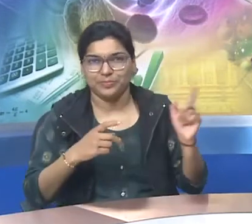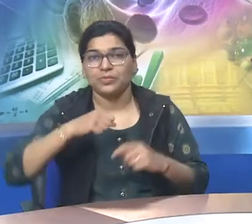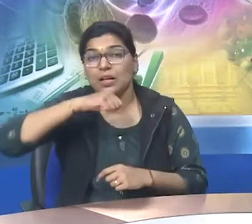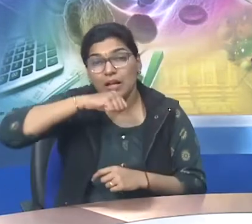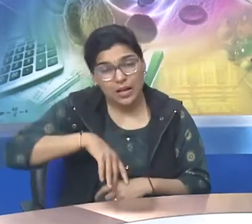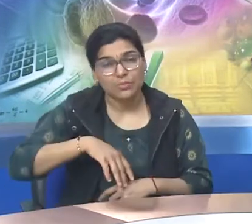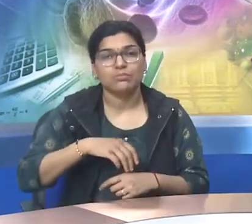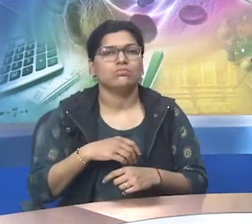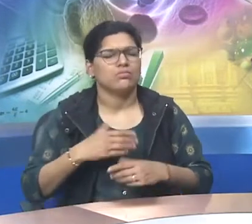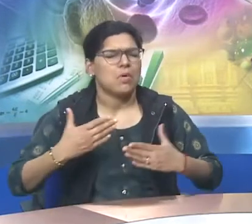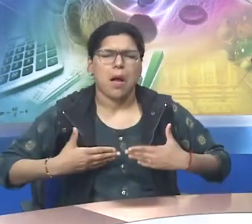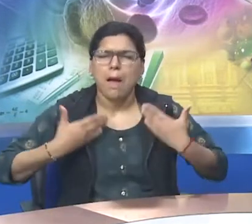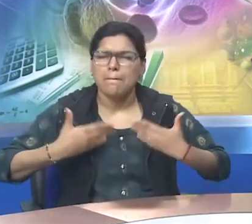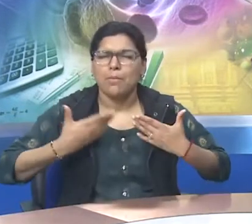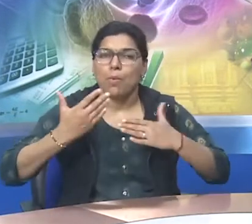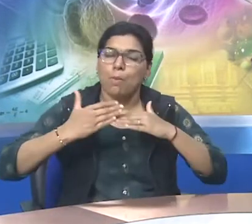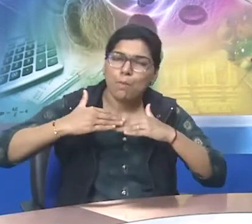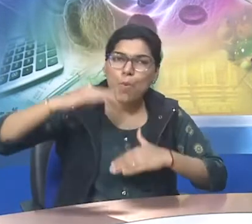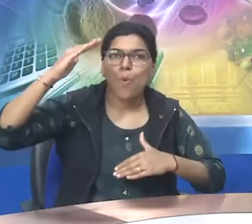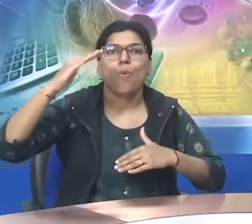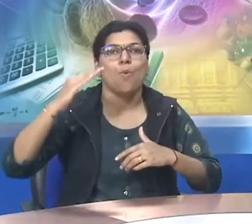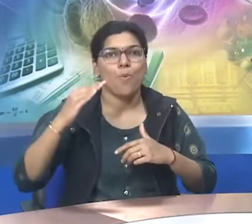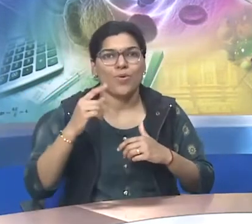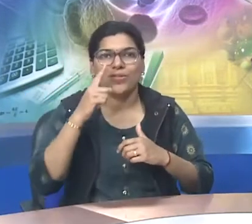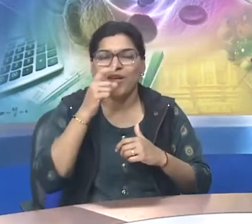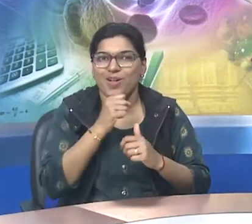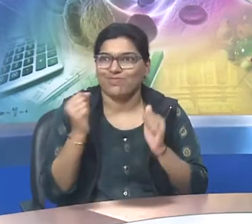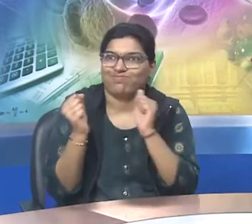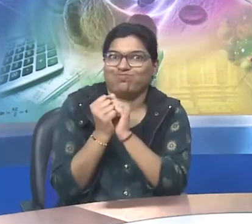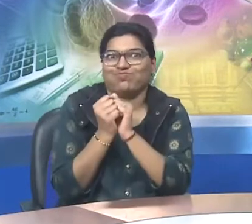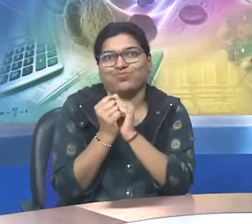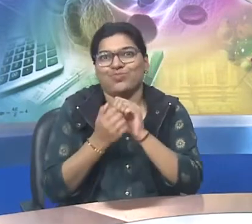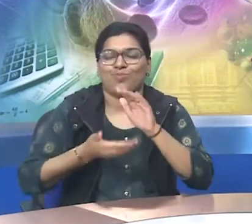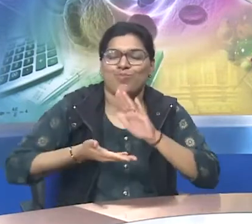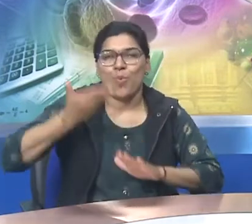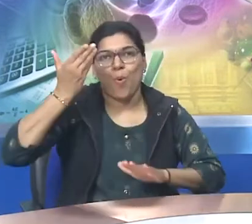Kamala Das, she was too young to remember those happy moments,